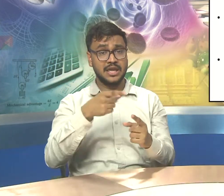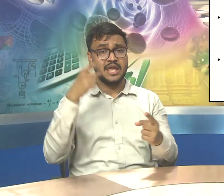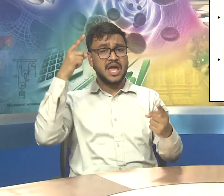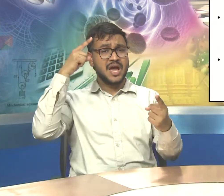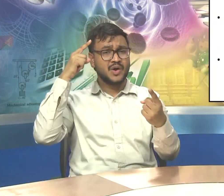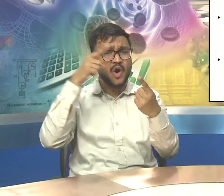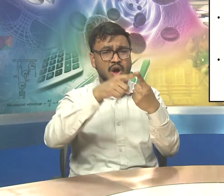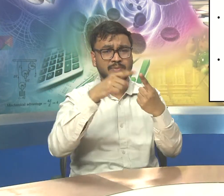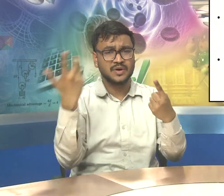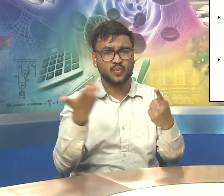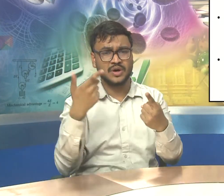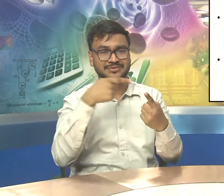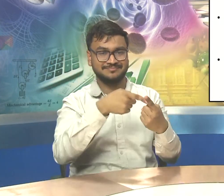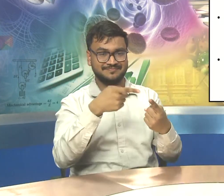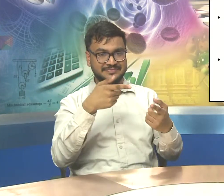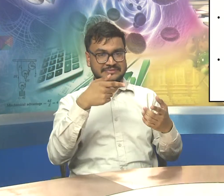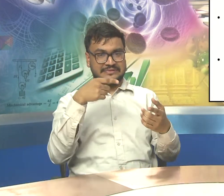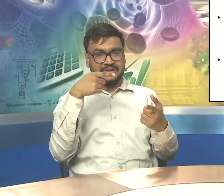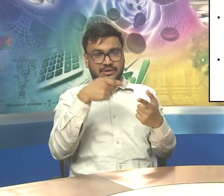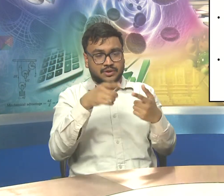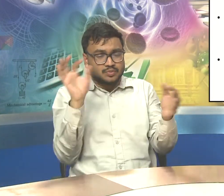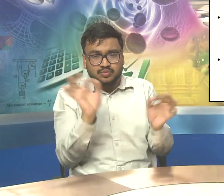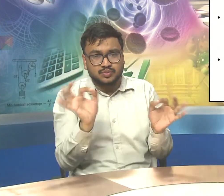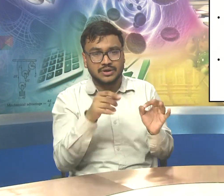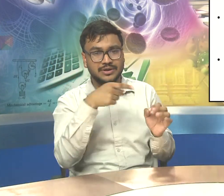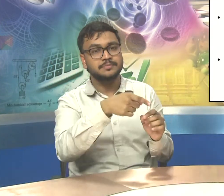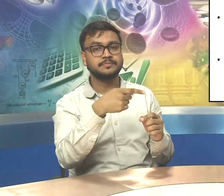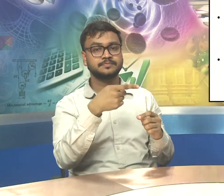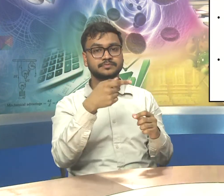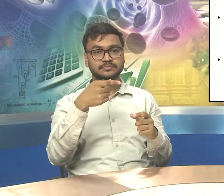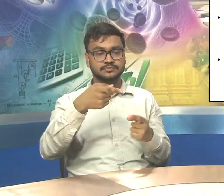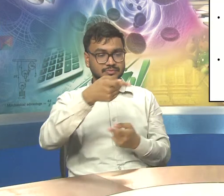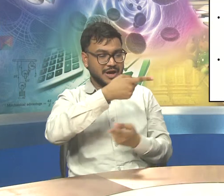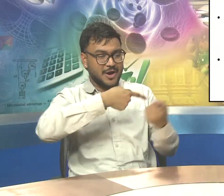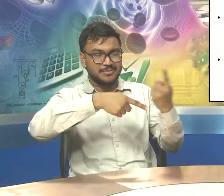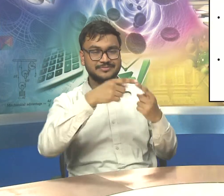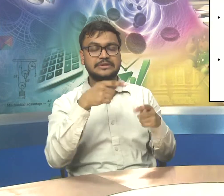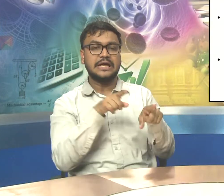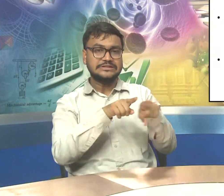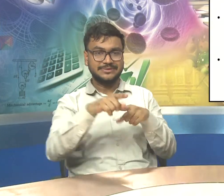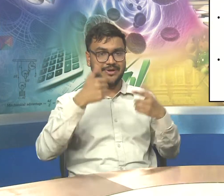or laugh at each other's